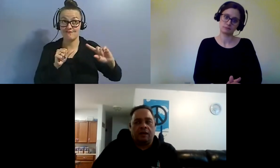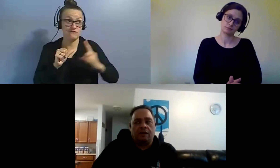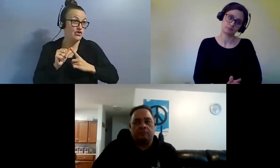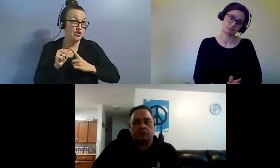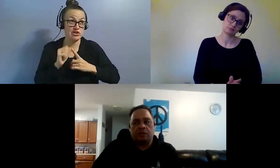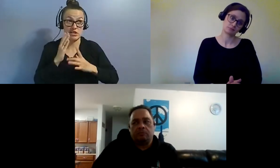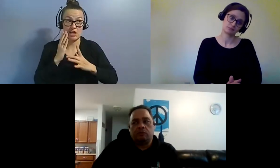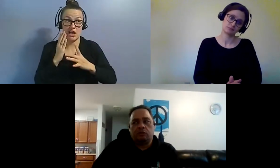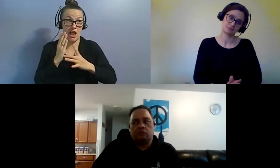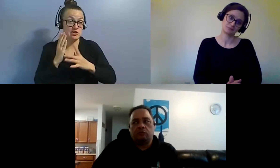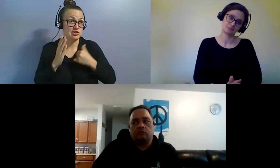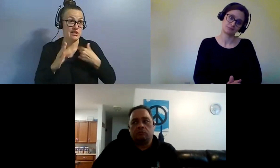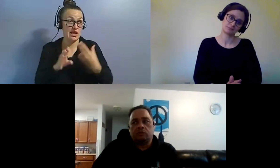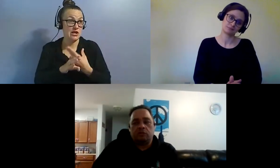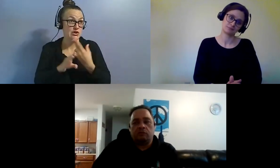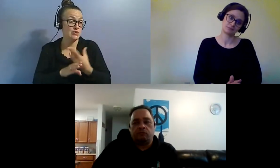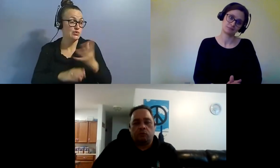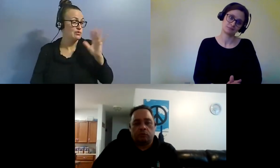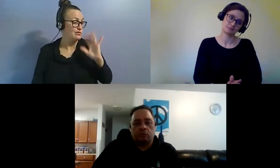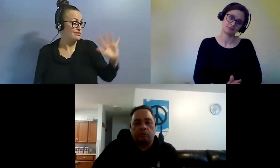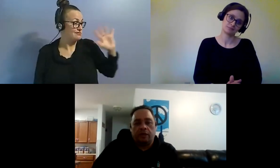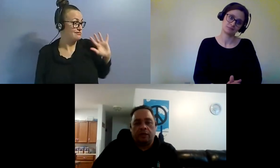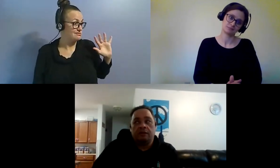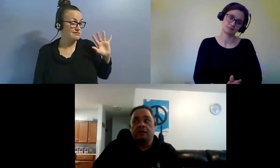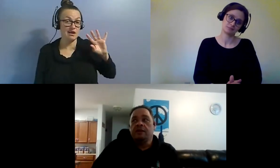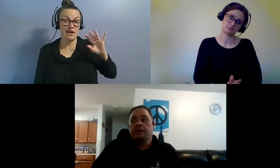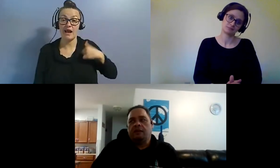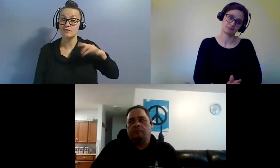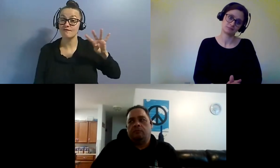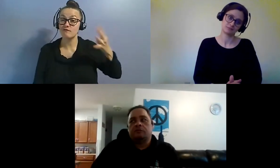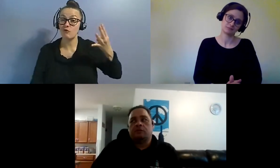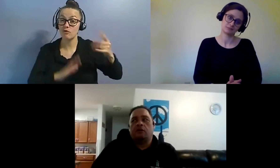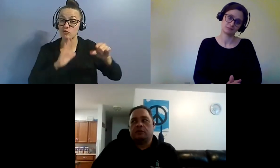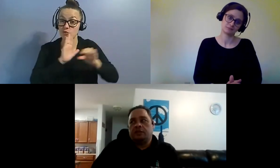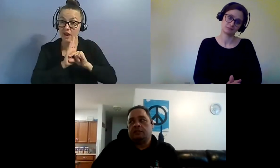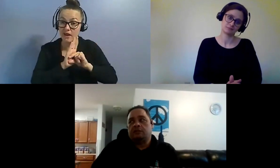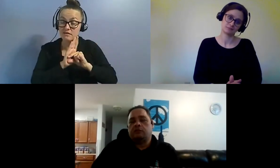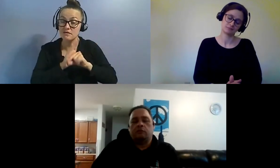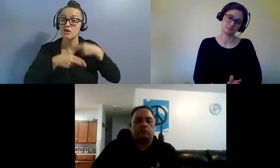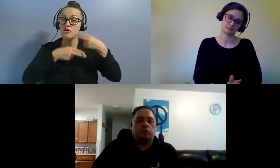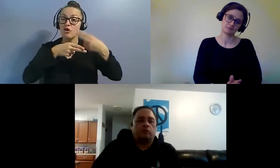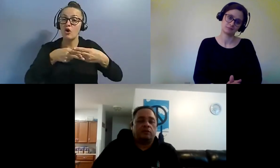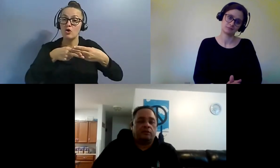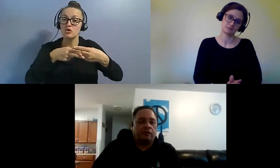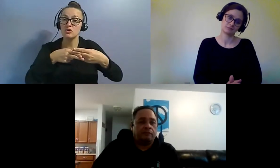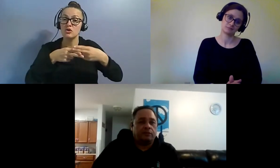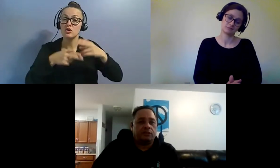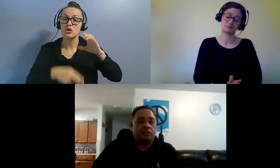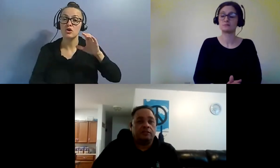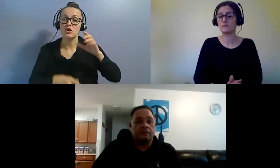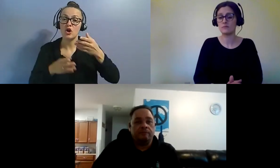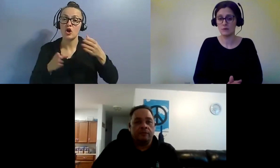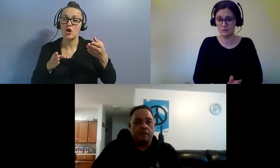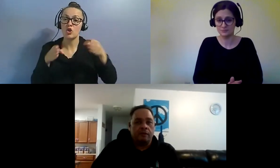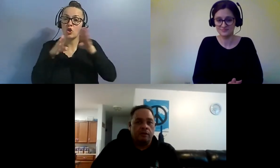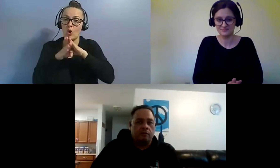that I was able to use was in the 4th grade. It was called a closed circuit